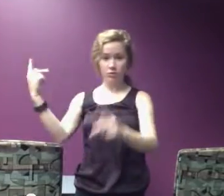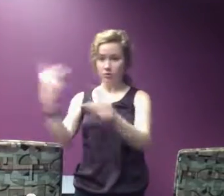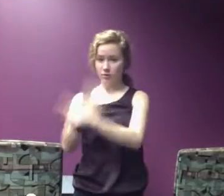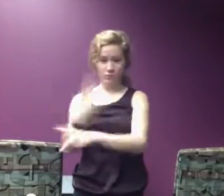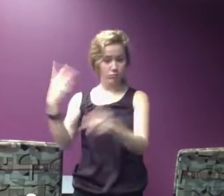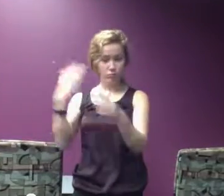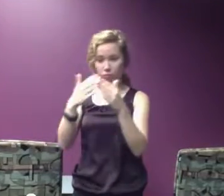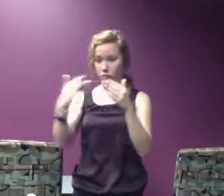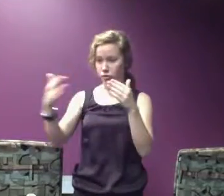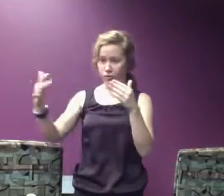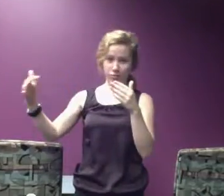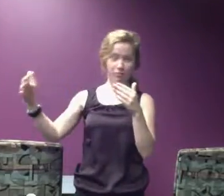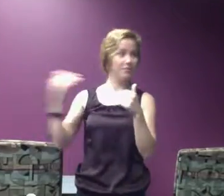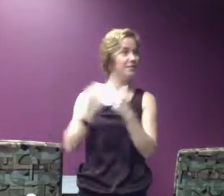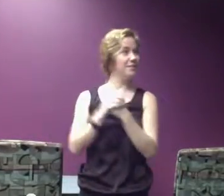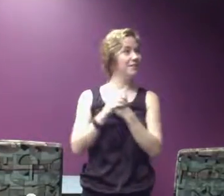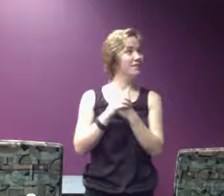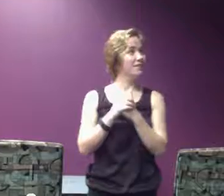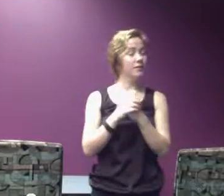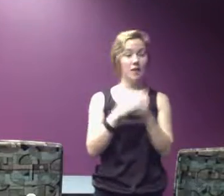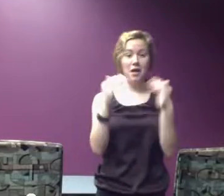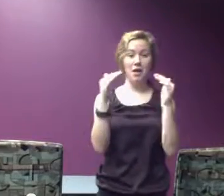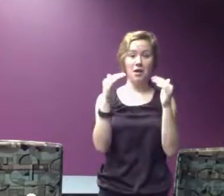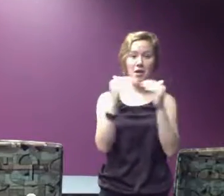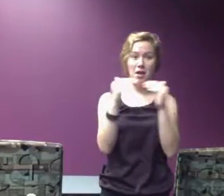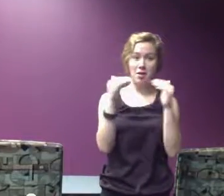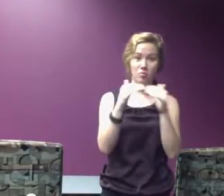Give me 1 times 1 times 1, and it's going to go on and on and on.